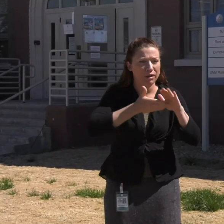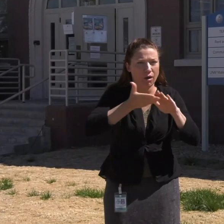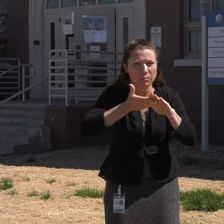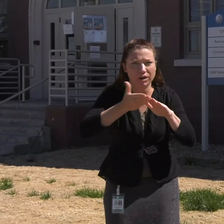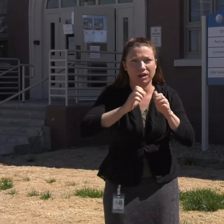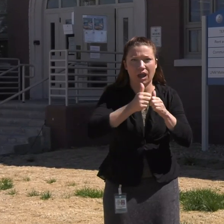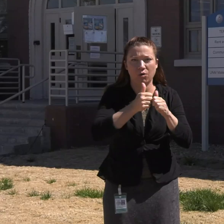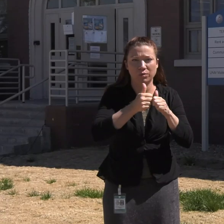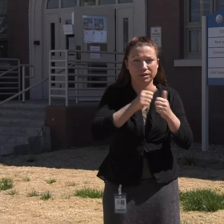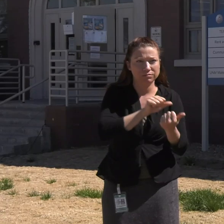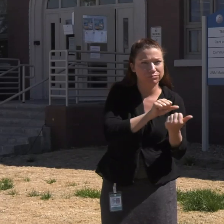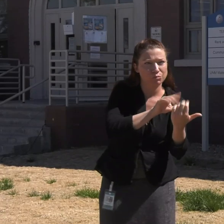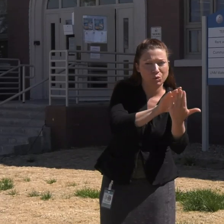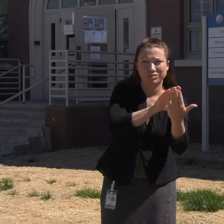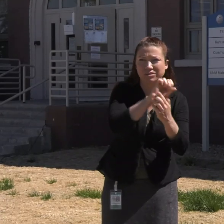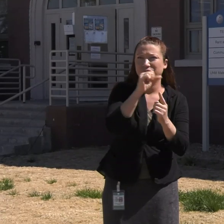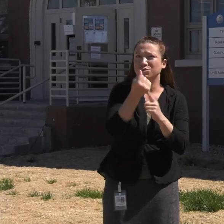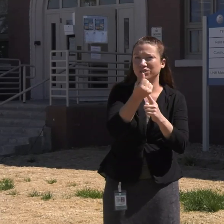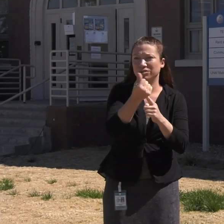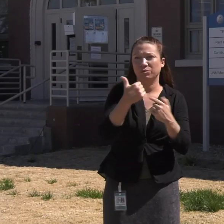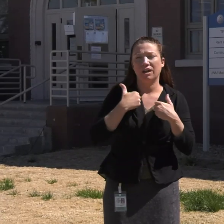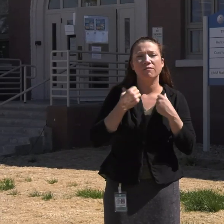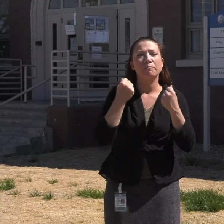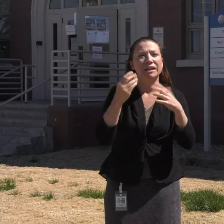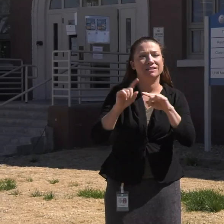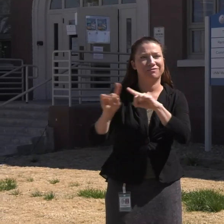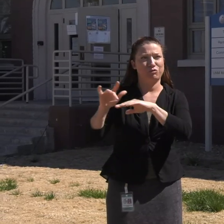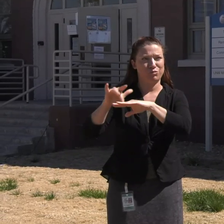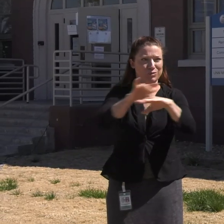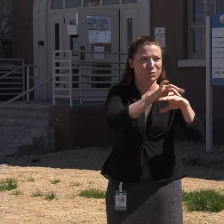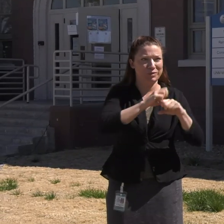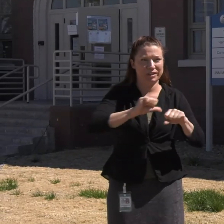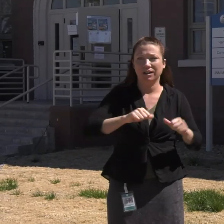ways to help. In upcoming 11:30 briefings, we're going to talk about ways